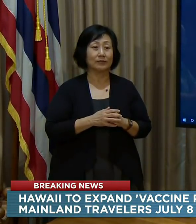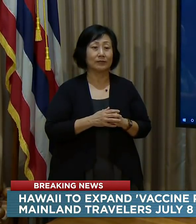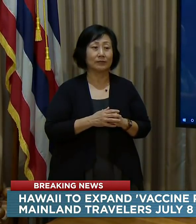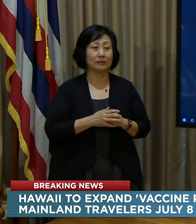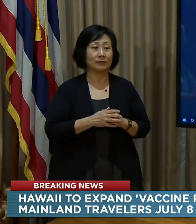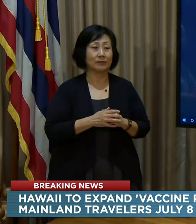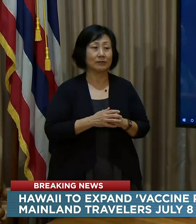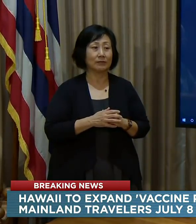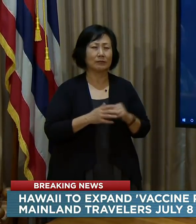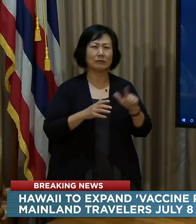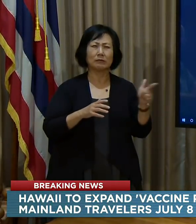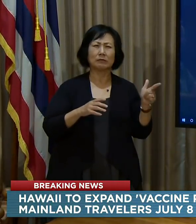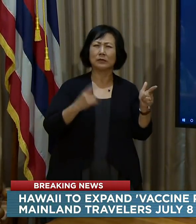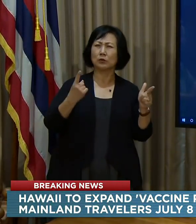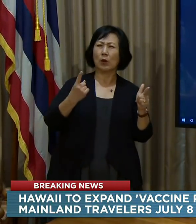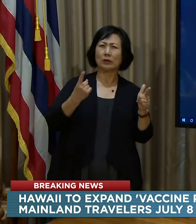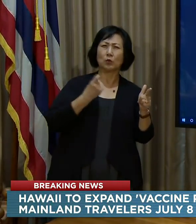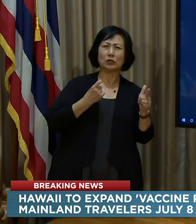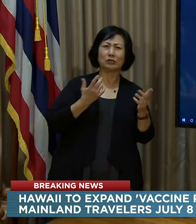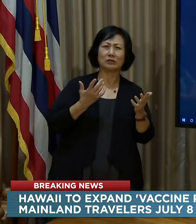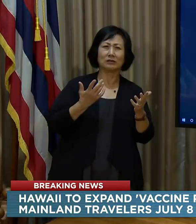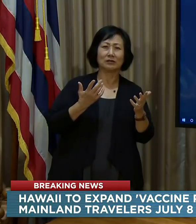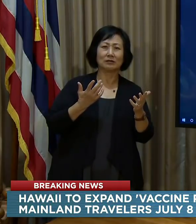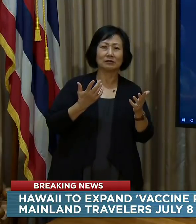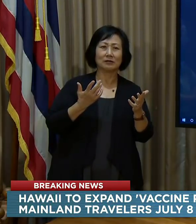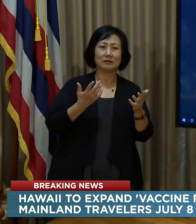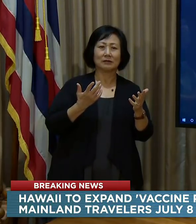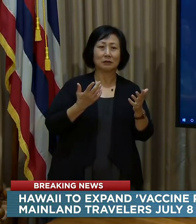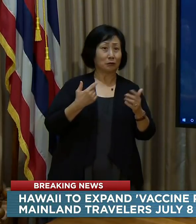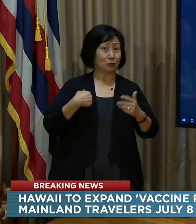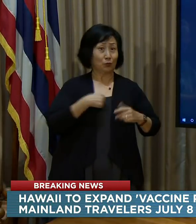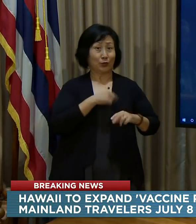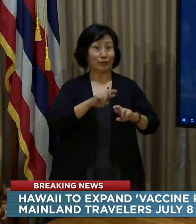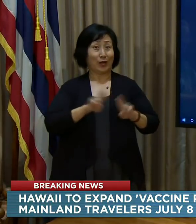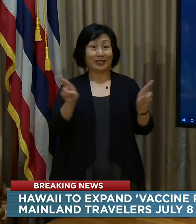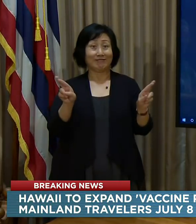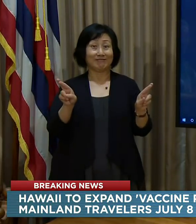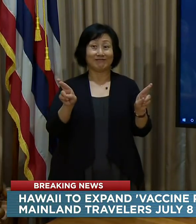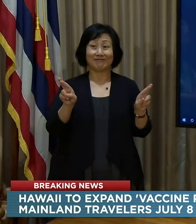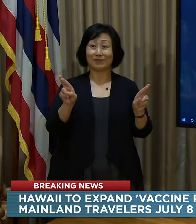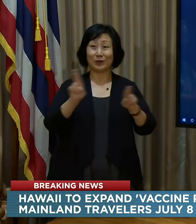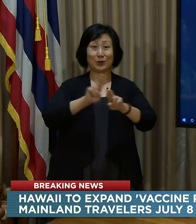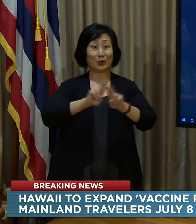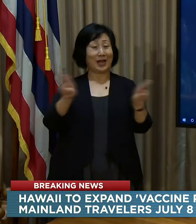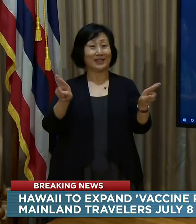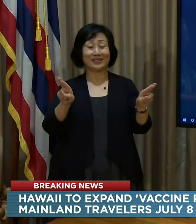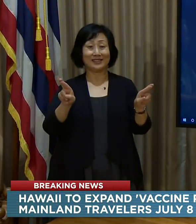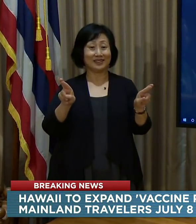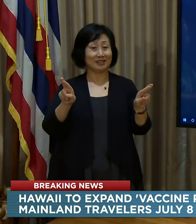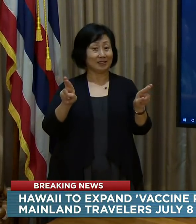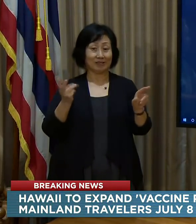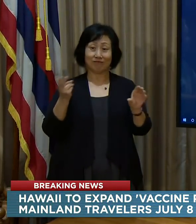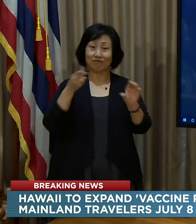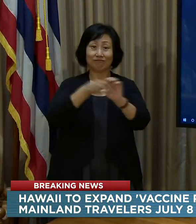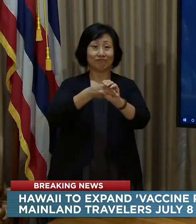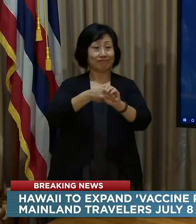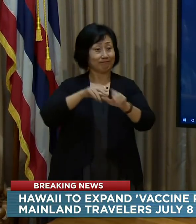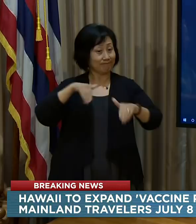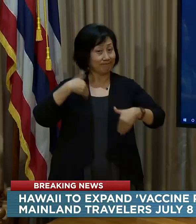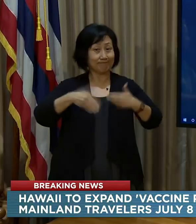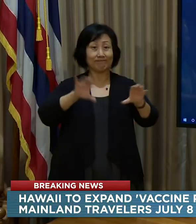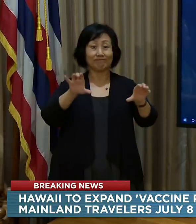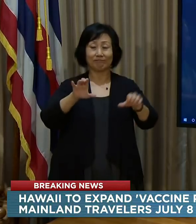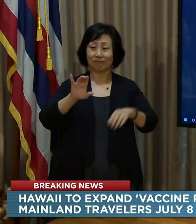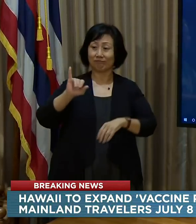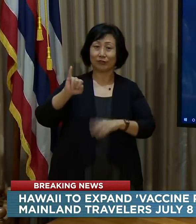Well, was there a question? We're ready to we're ready to get on board